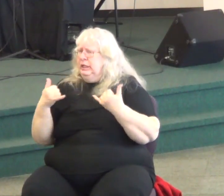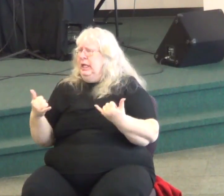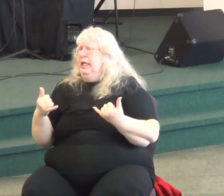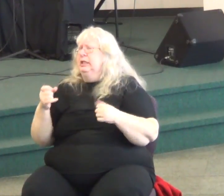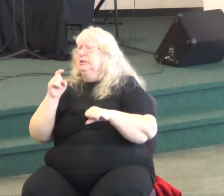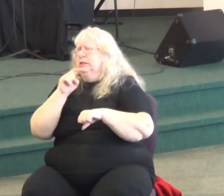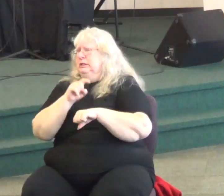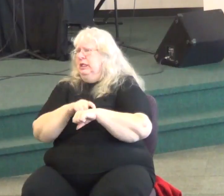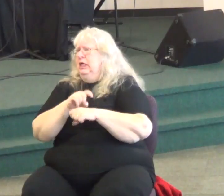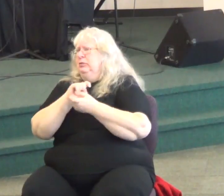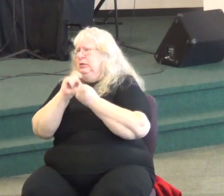Tomorrow may never come.